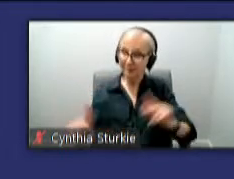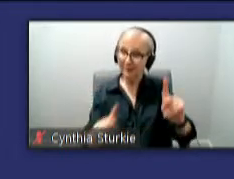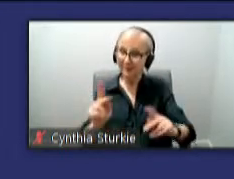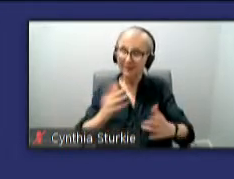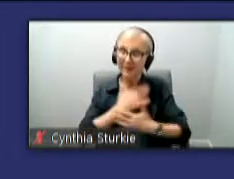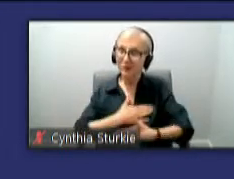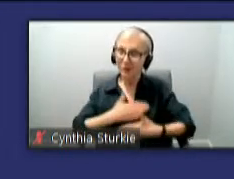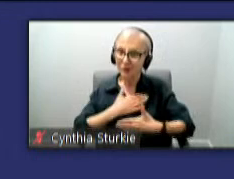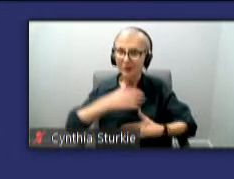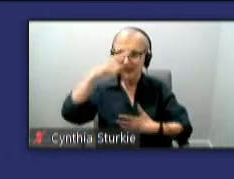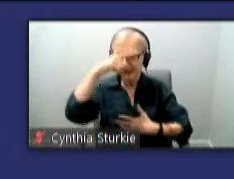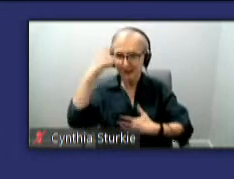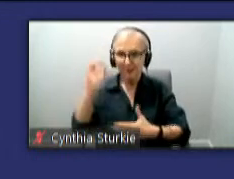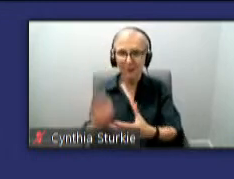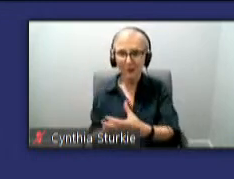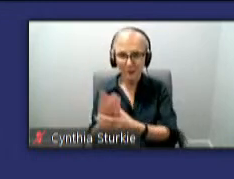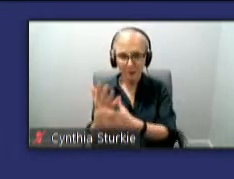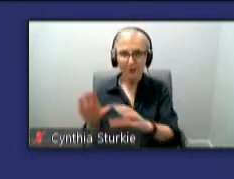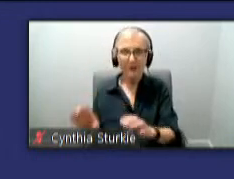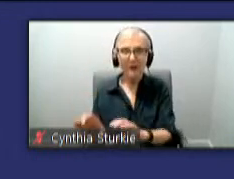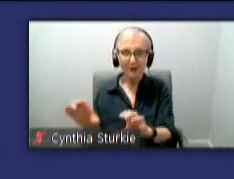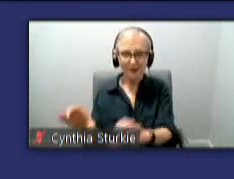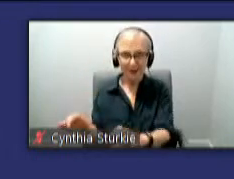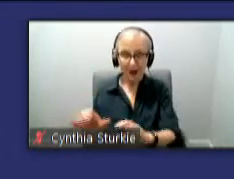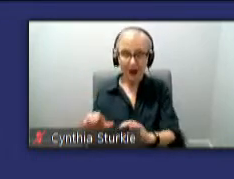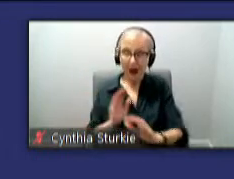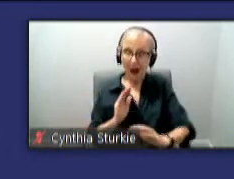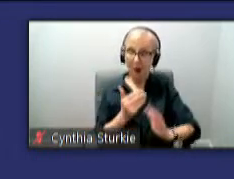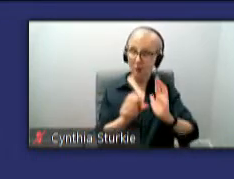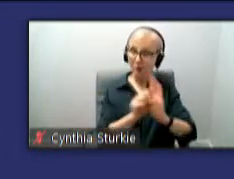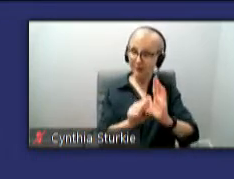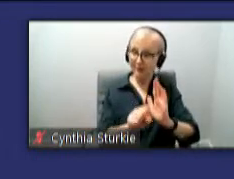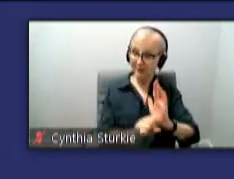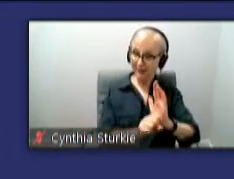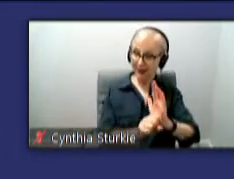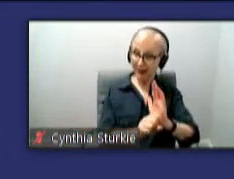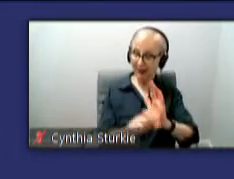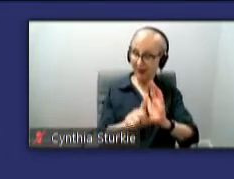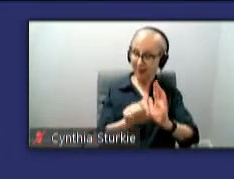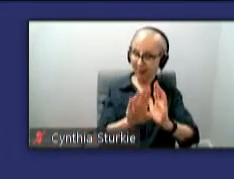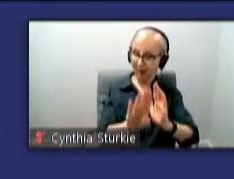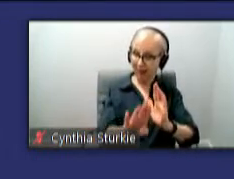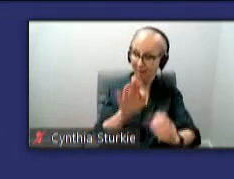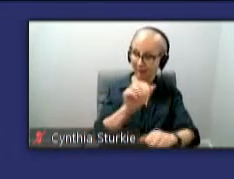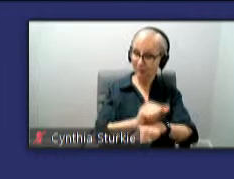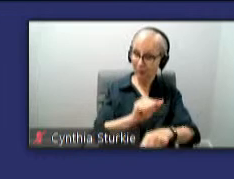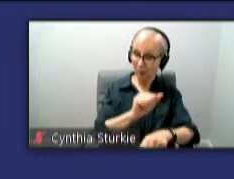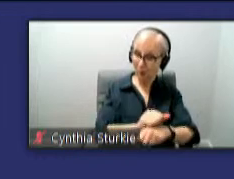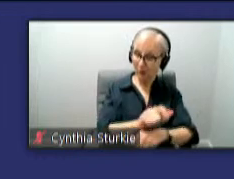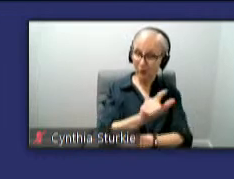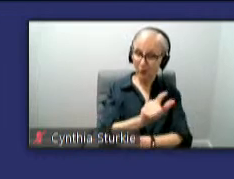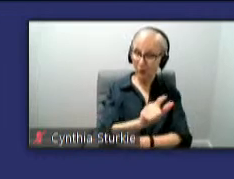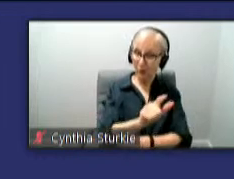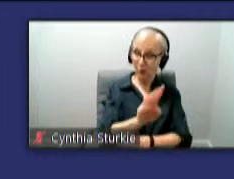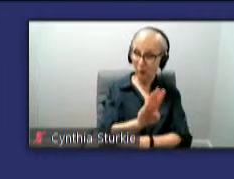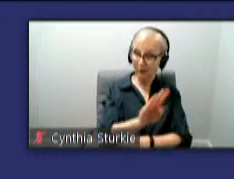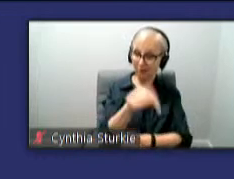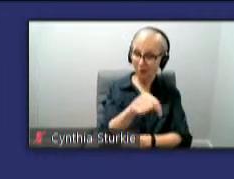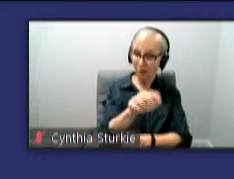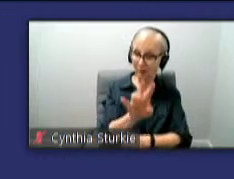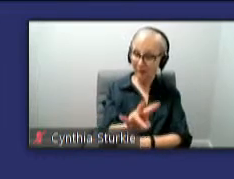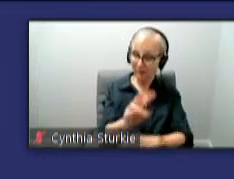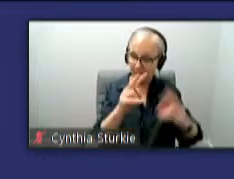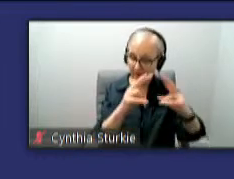spring activities. Our state laboratory has been running 24/7 since the beginning of this pandemic, analyzing tests